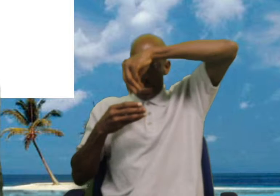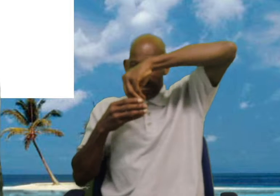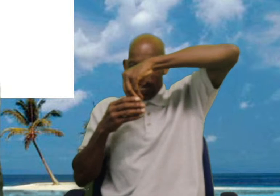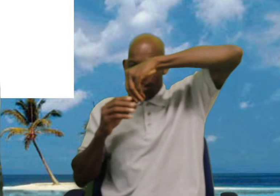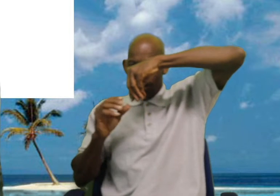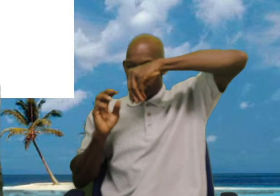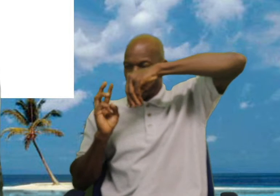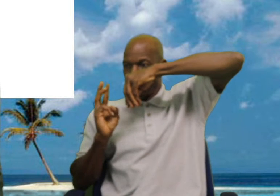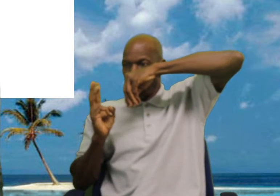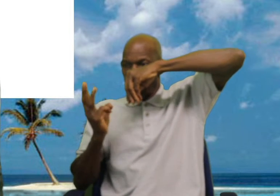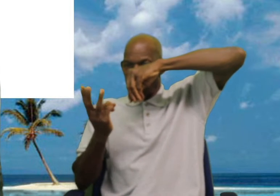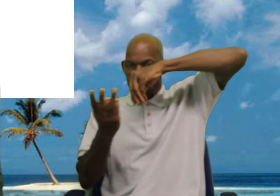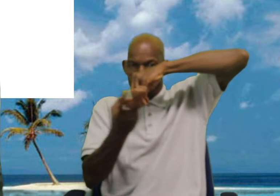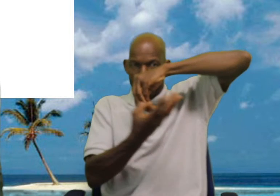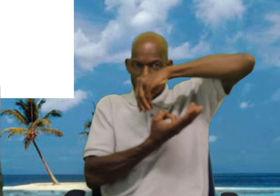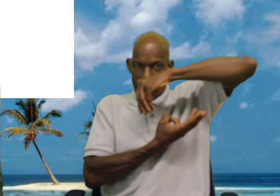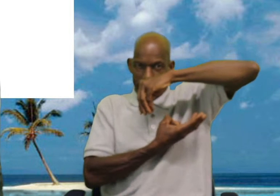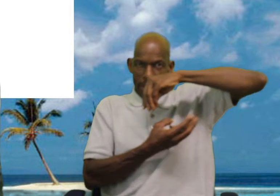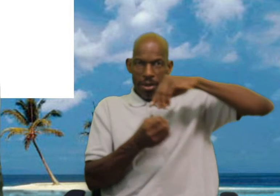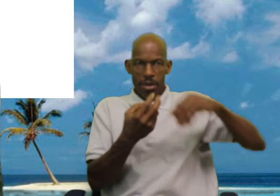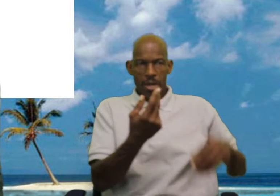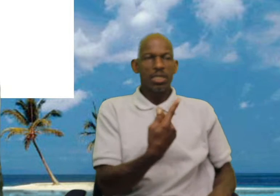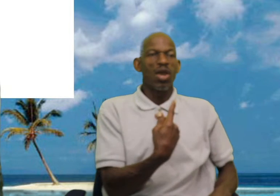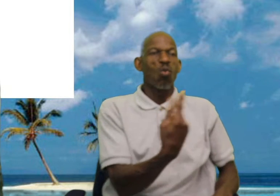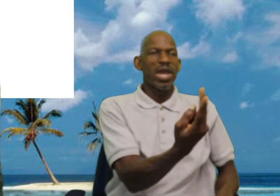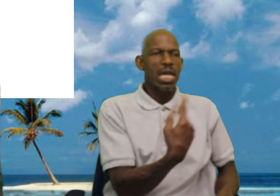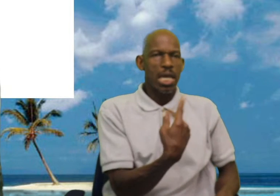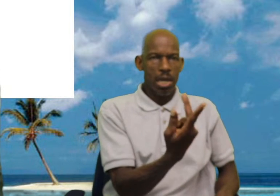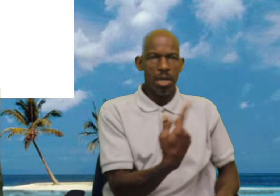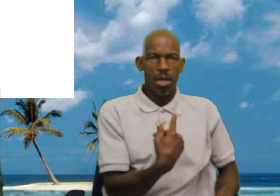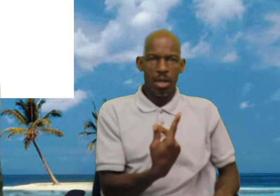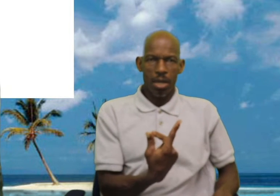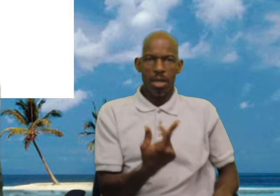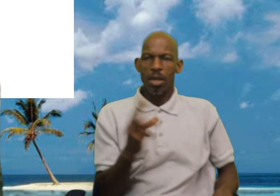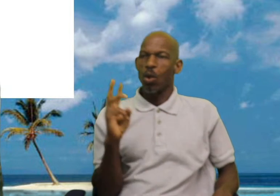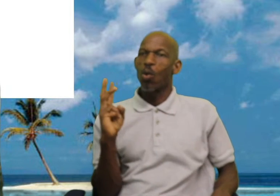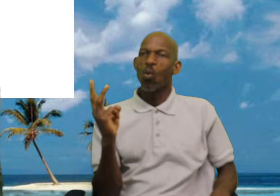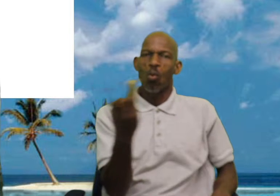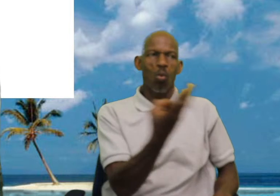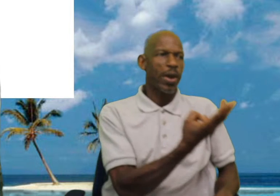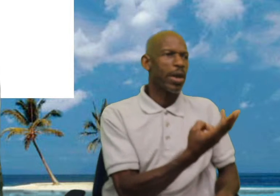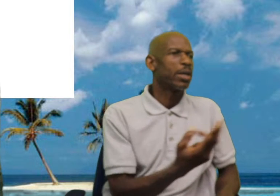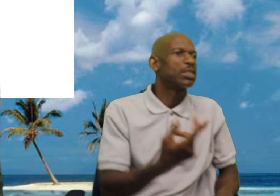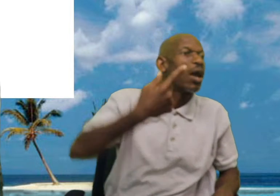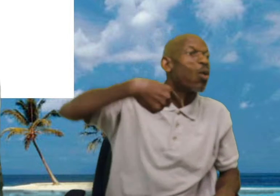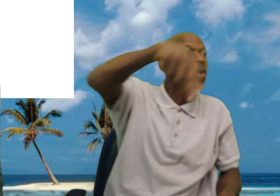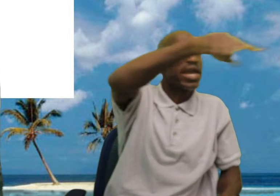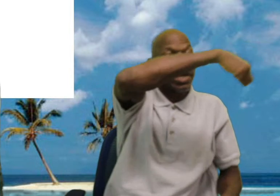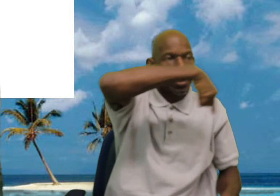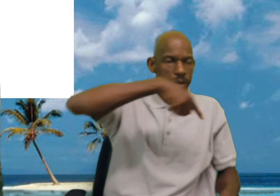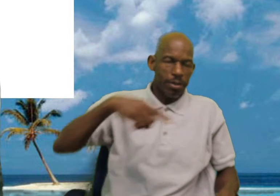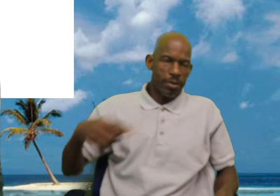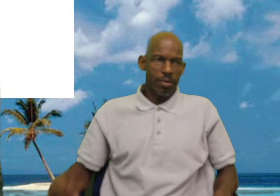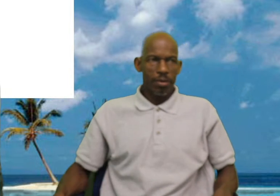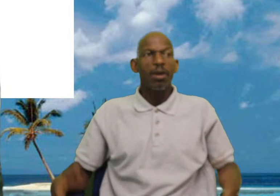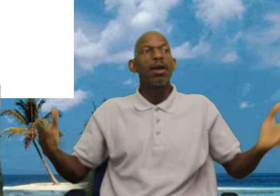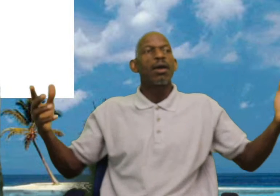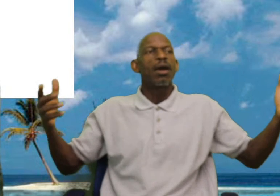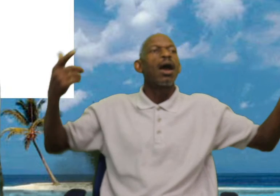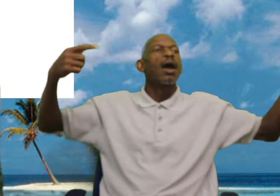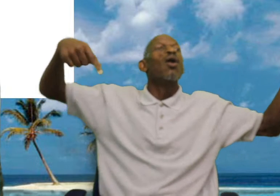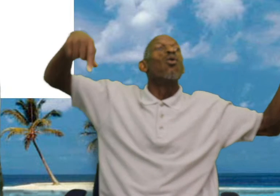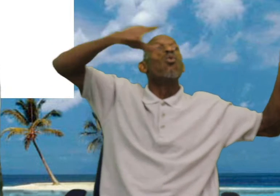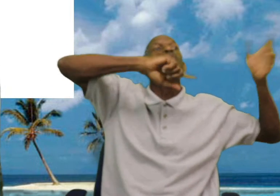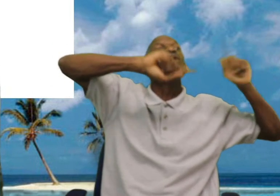other person or persons. When you're signing we, you're starting to point at yourself for sign language. Remember that. When